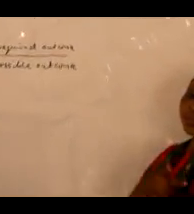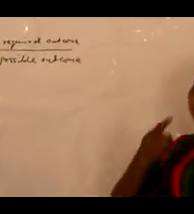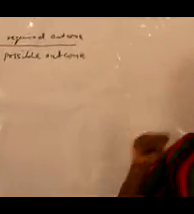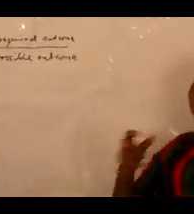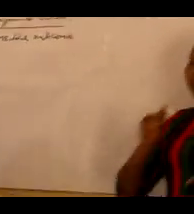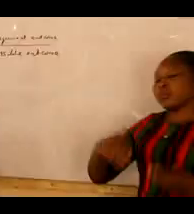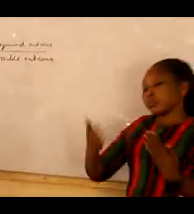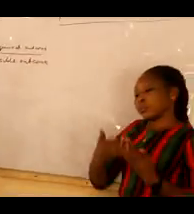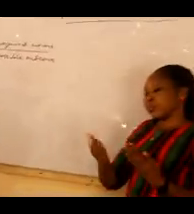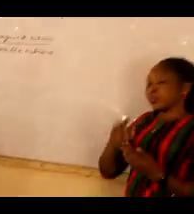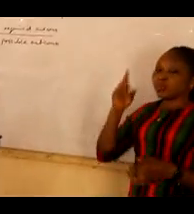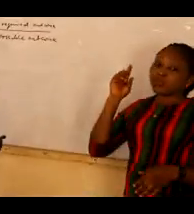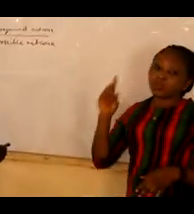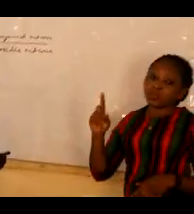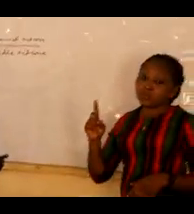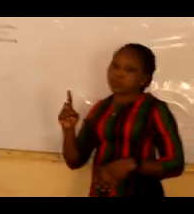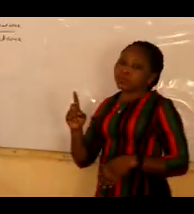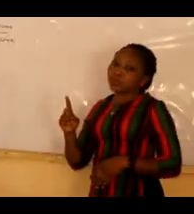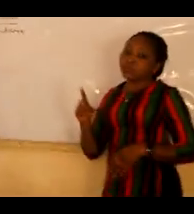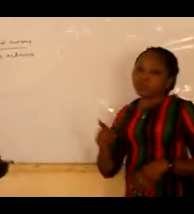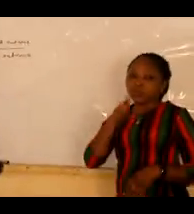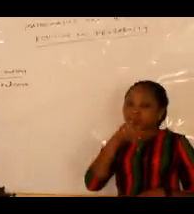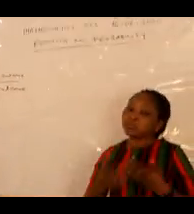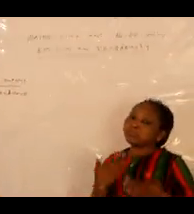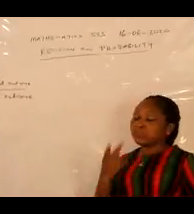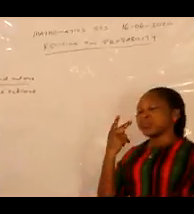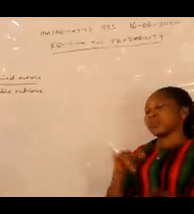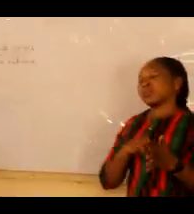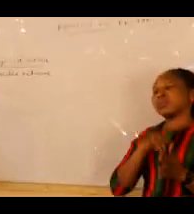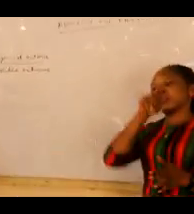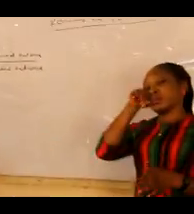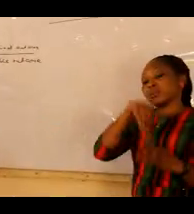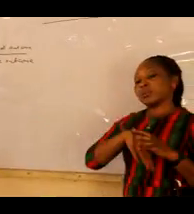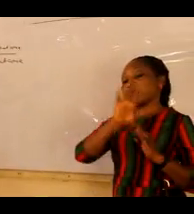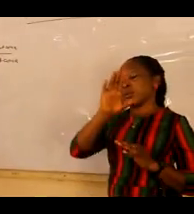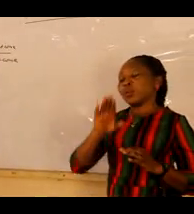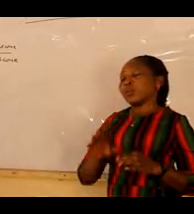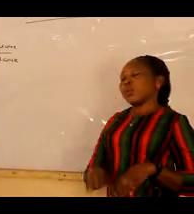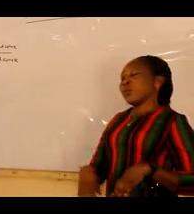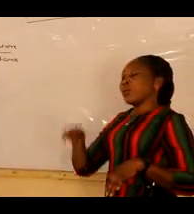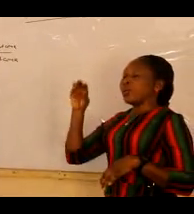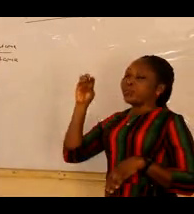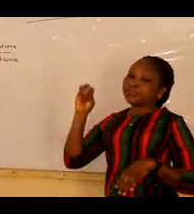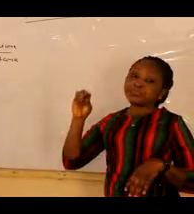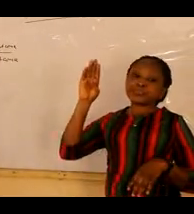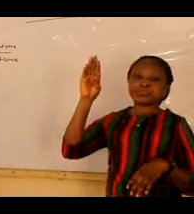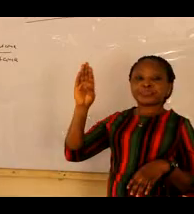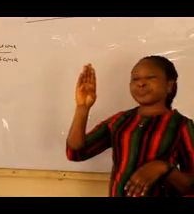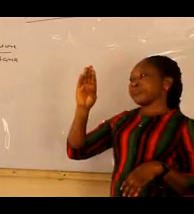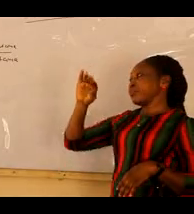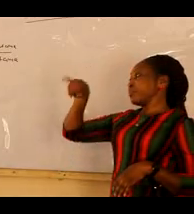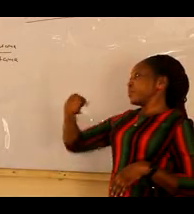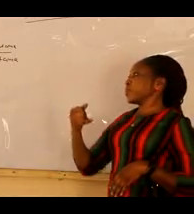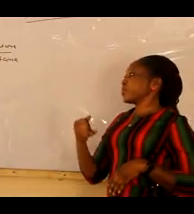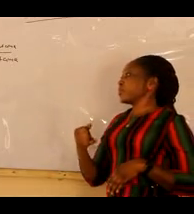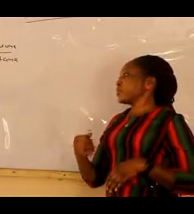a simple one. You see it in your OBJ, mathematics.